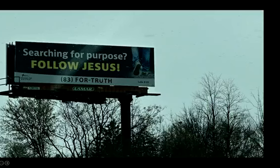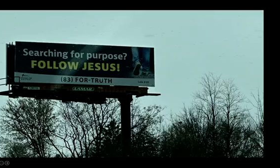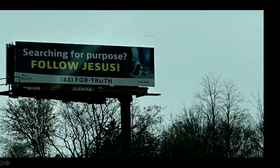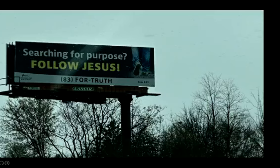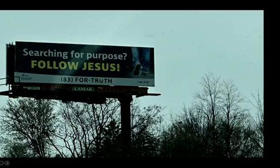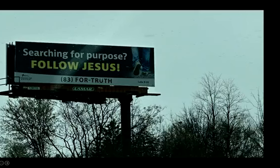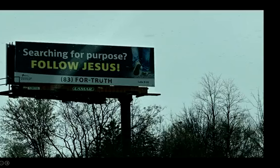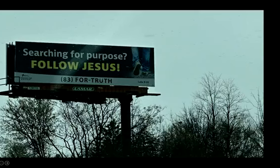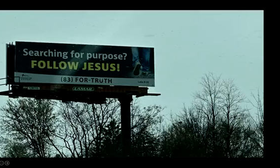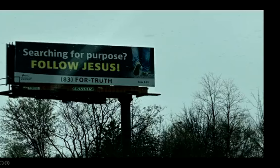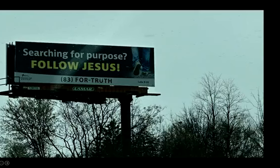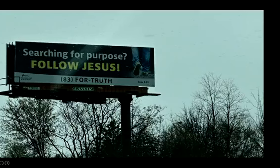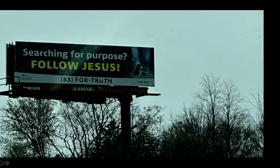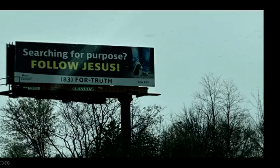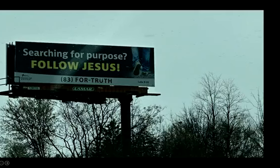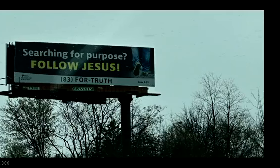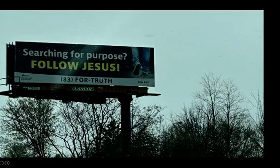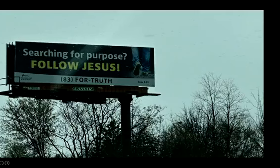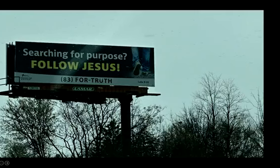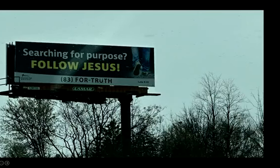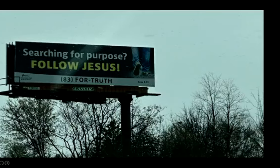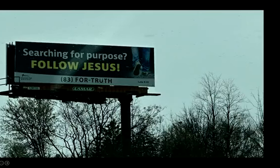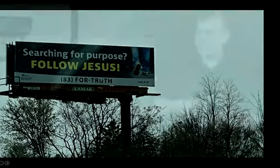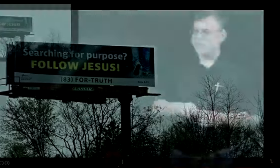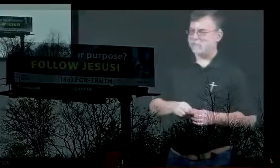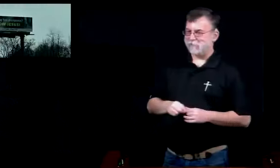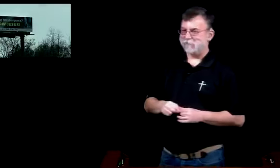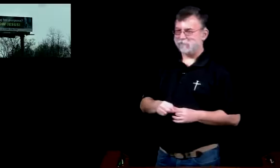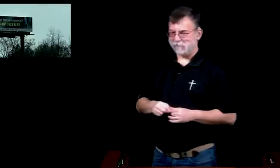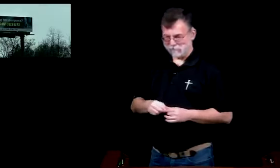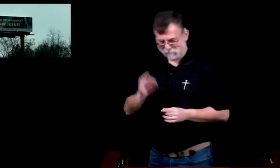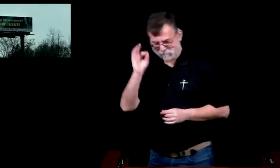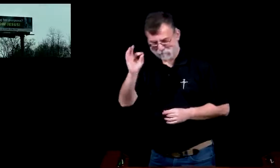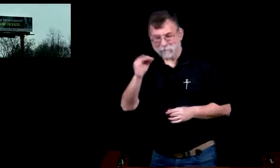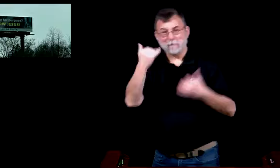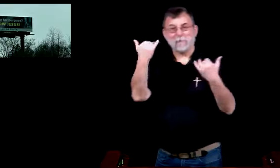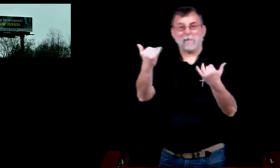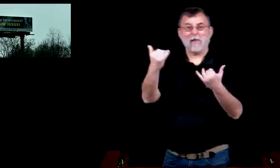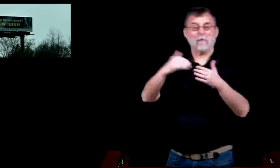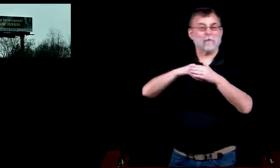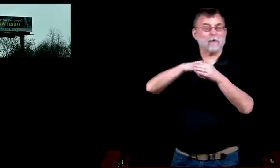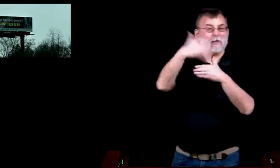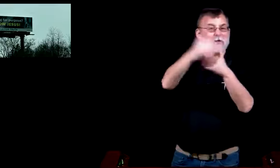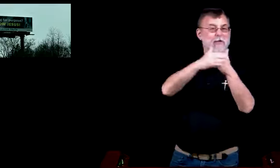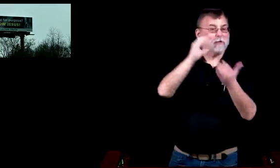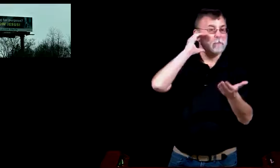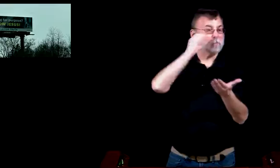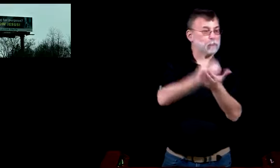She said in Maryland. She saw that one. Cool. Our next